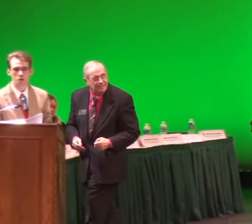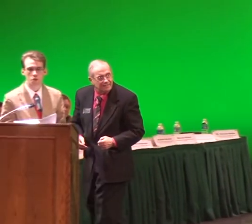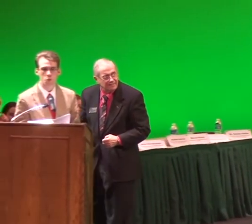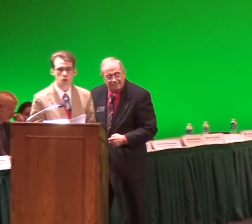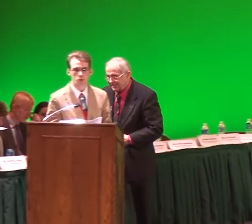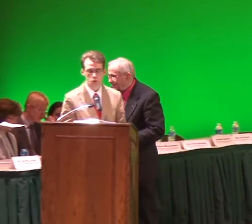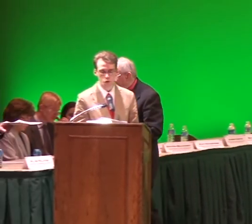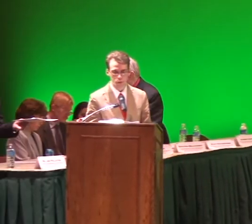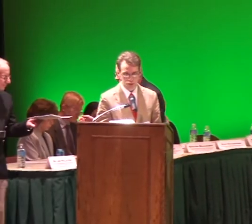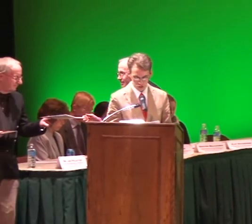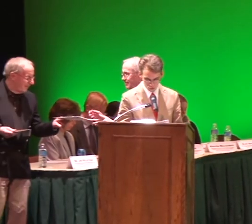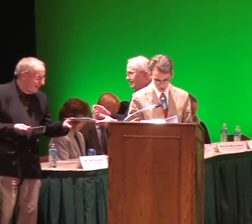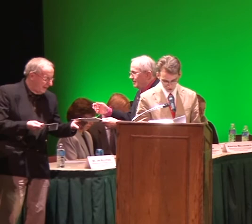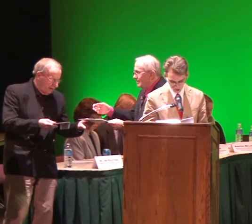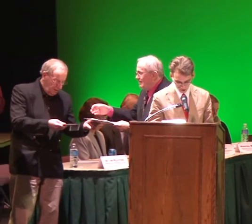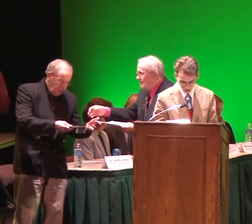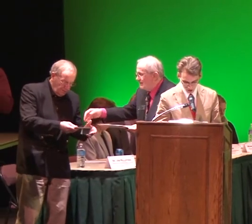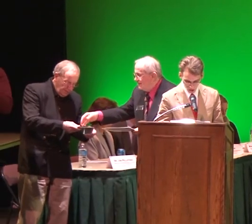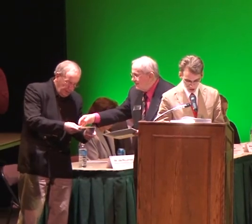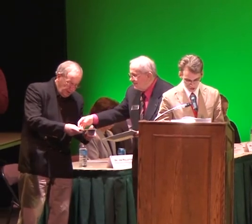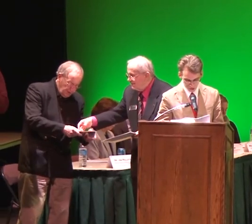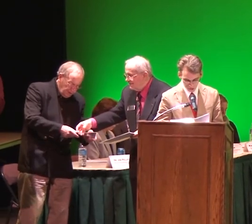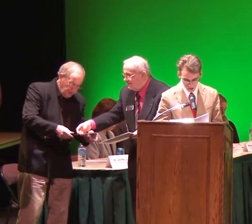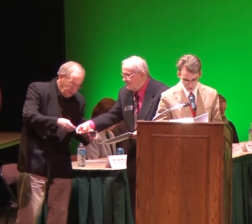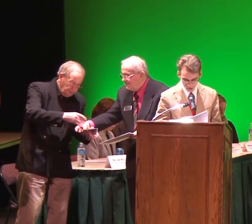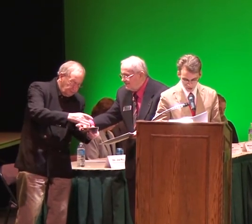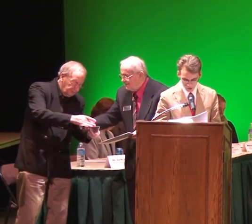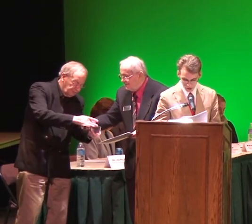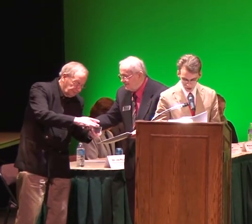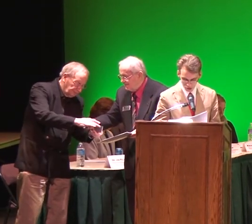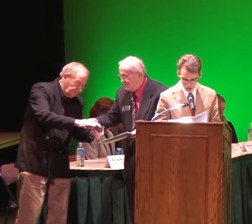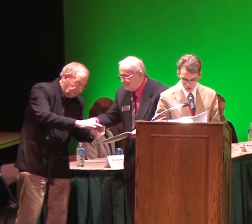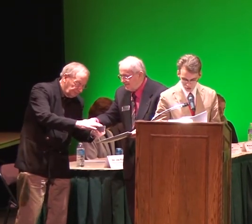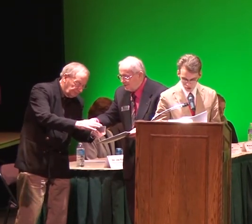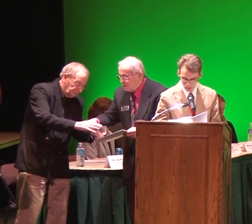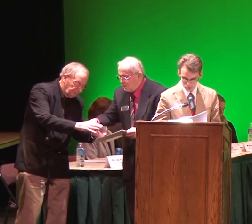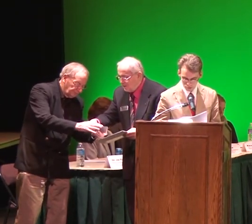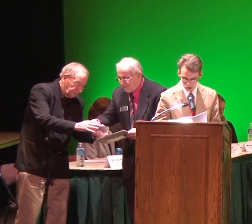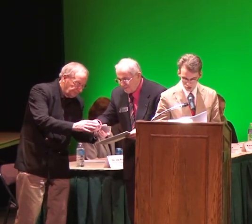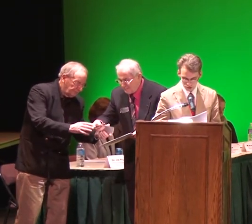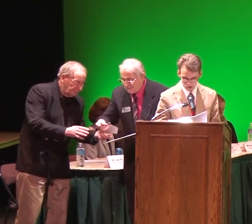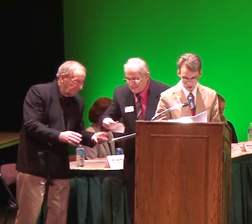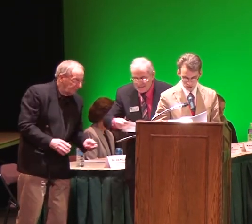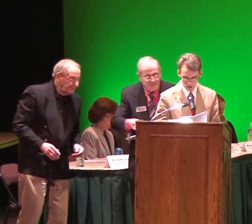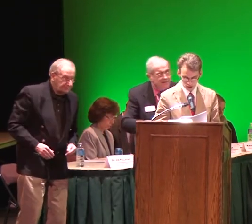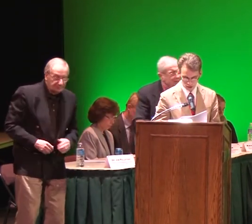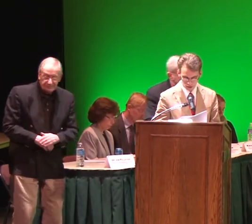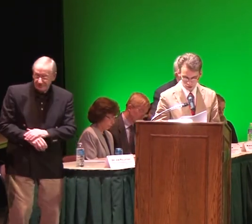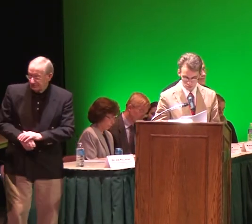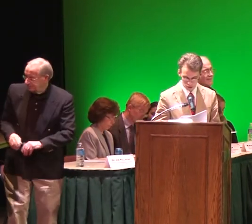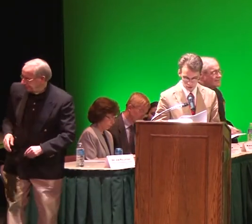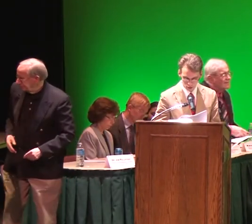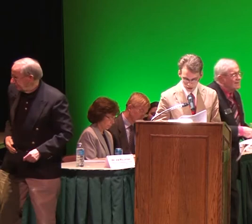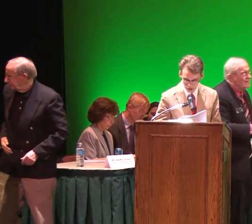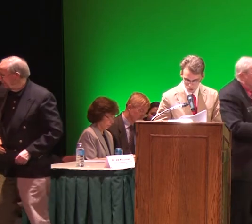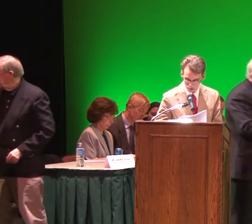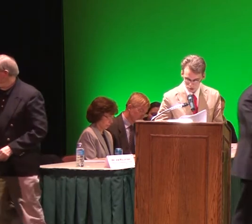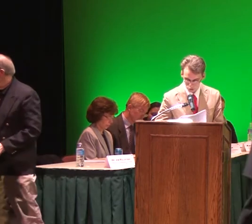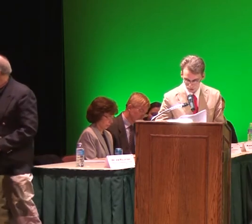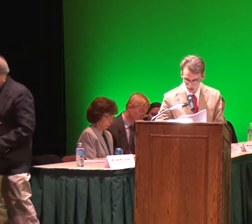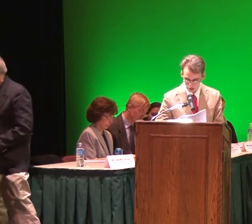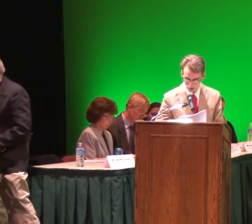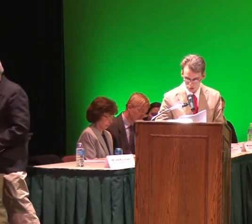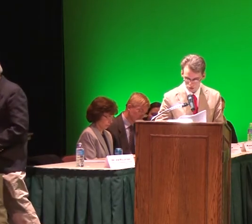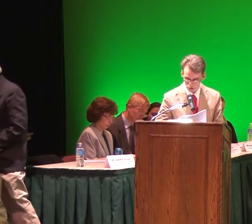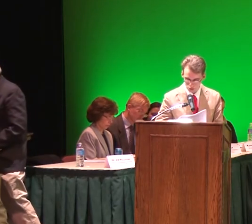Jillian has also won two special awards: a certificate for outstanding achievement for the best project exhibiting the area of plant or animal in